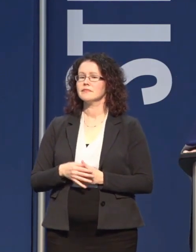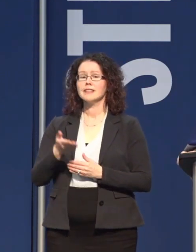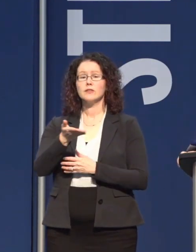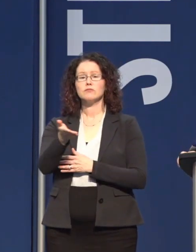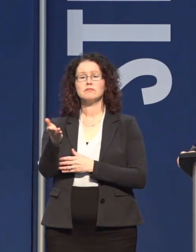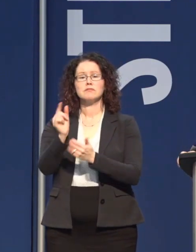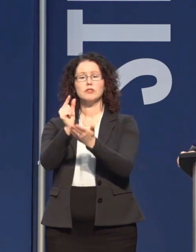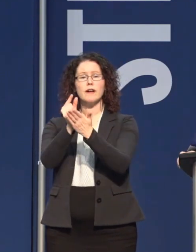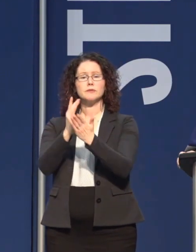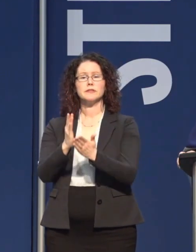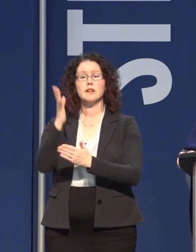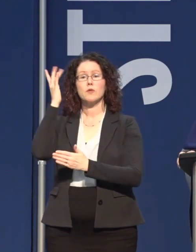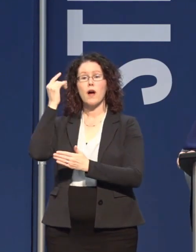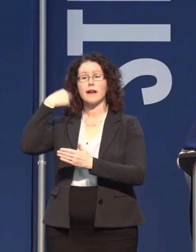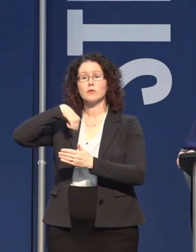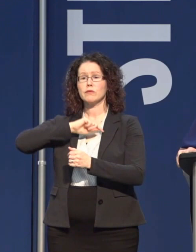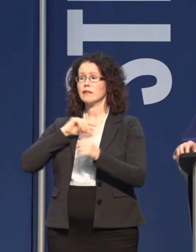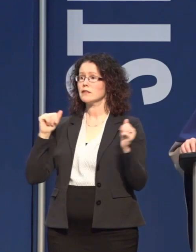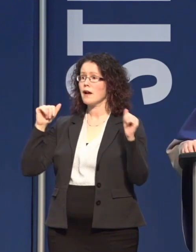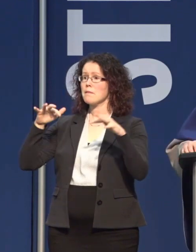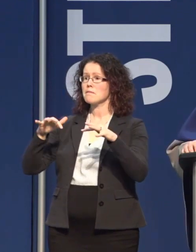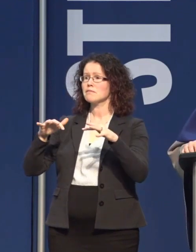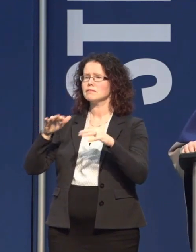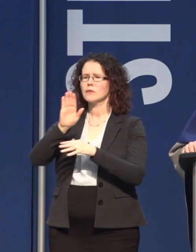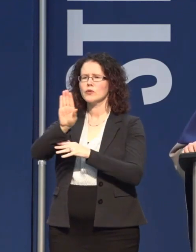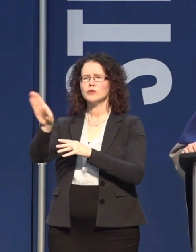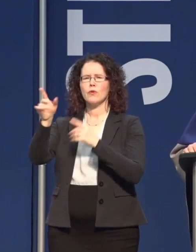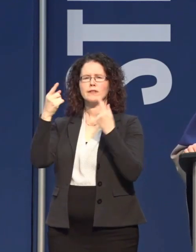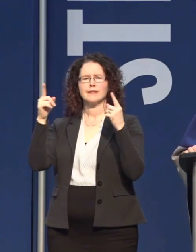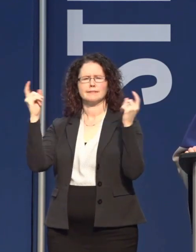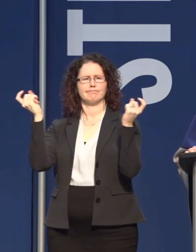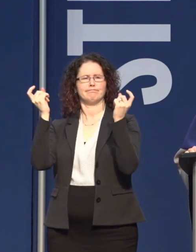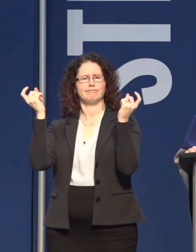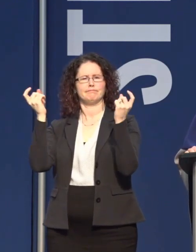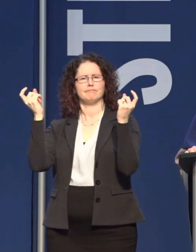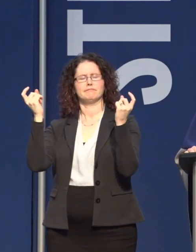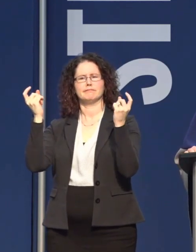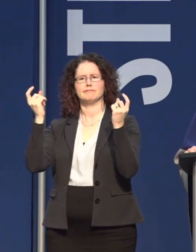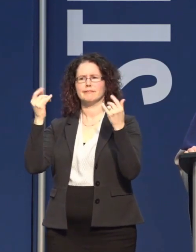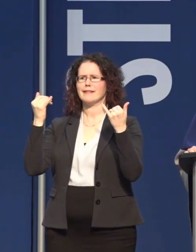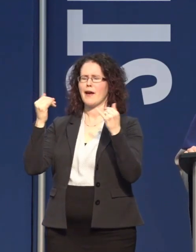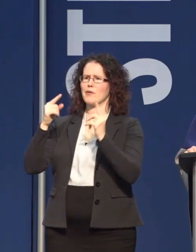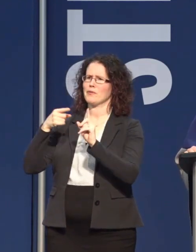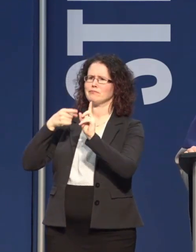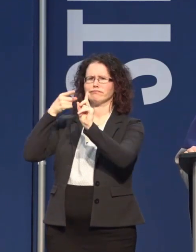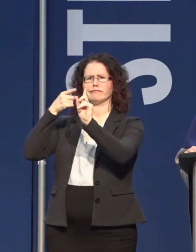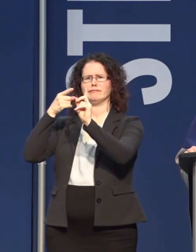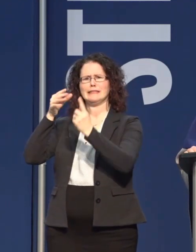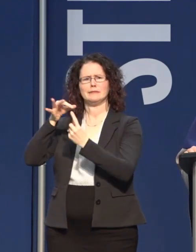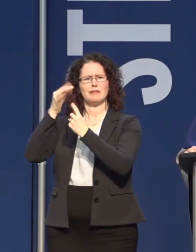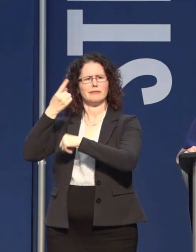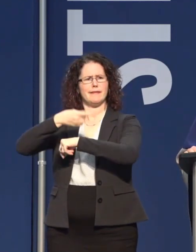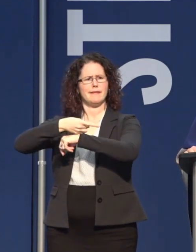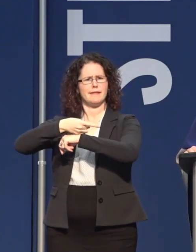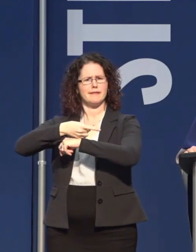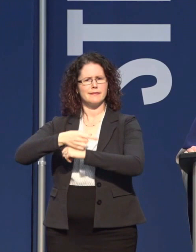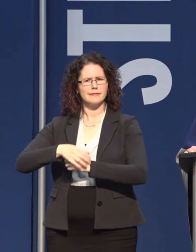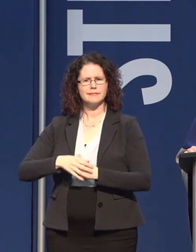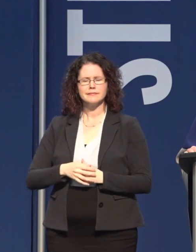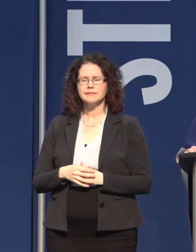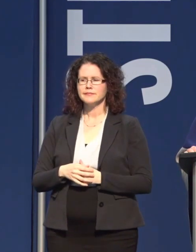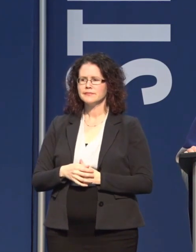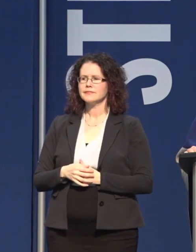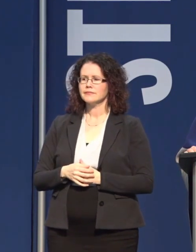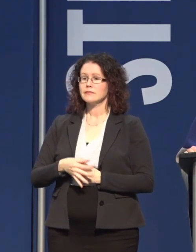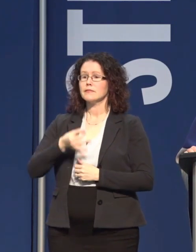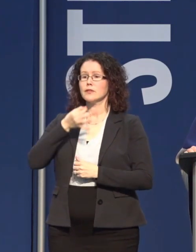that's to celebrate your success in having reached a very significant milestone in your lives. And in a minute, I'll have the honor of presenting